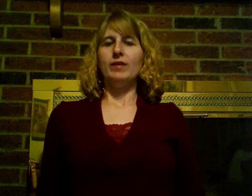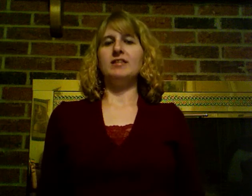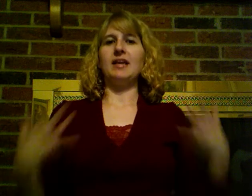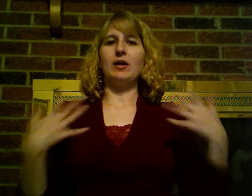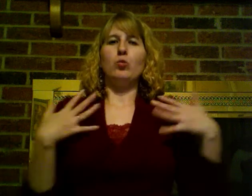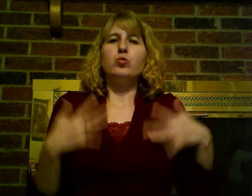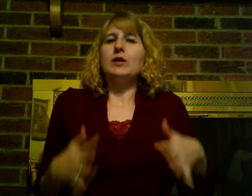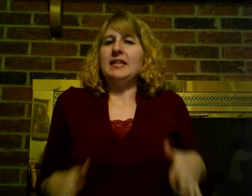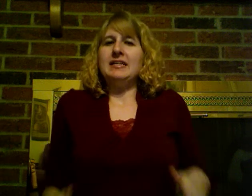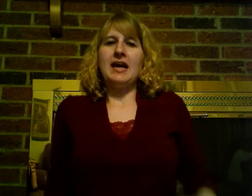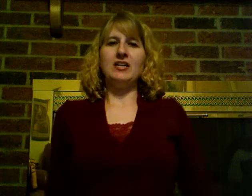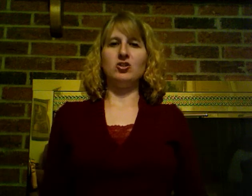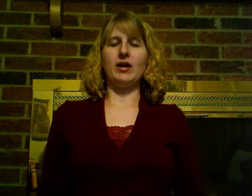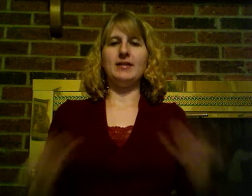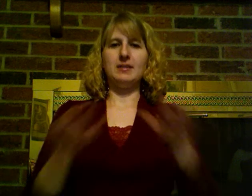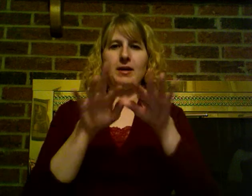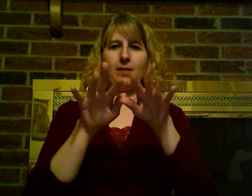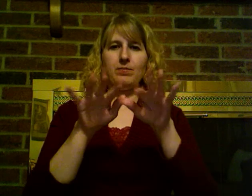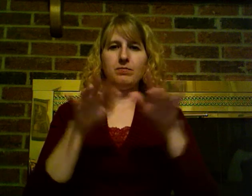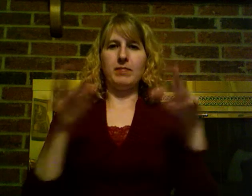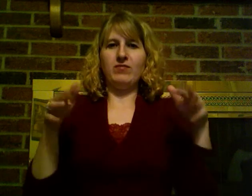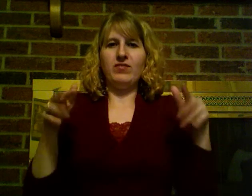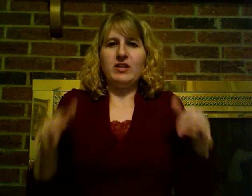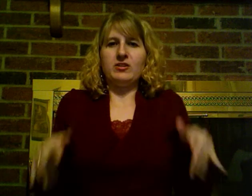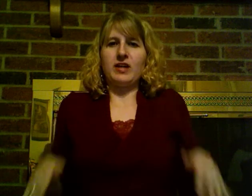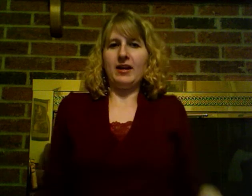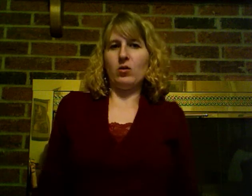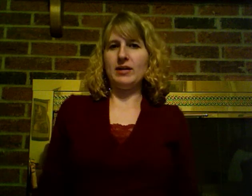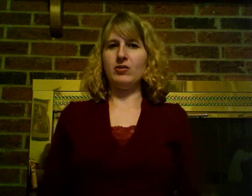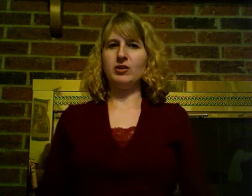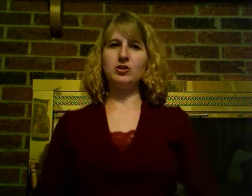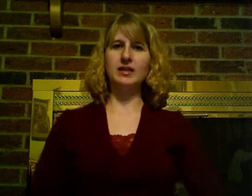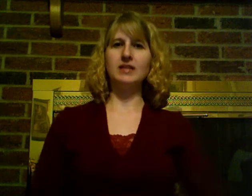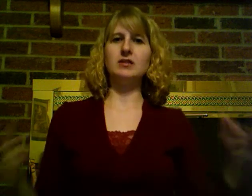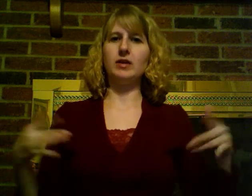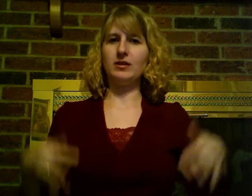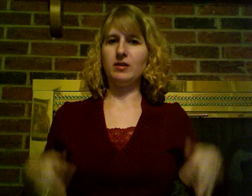is like a really nice dress. My fingers are kind of going down to show that